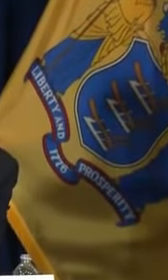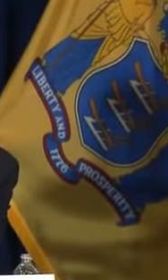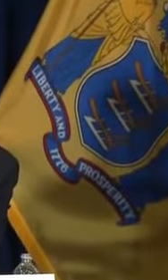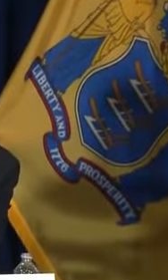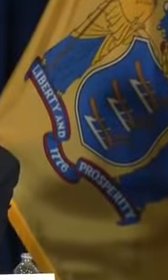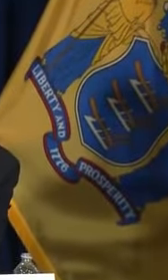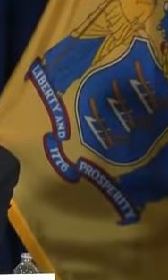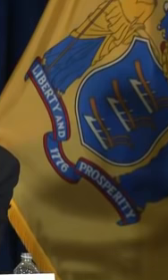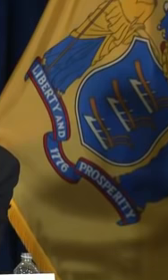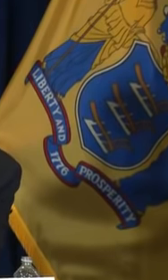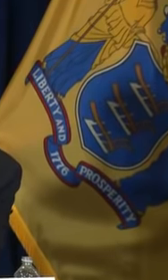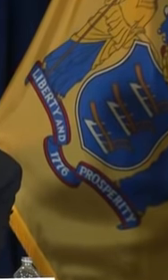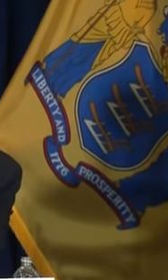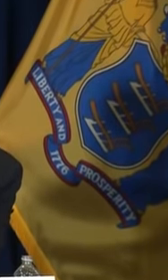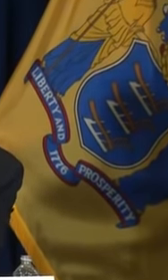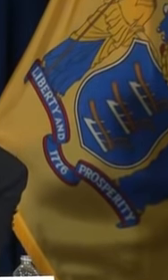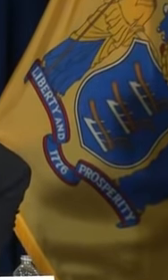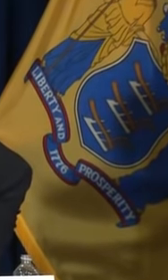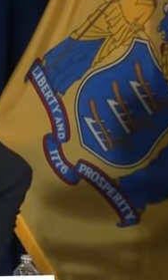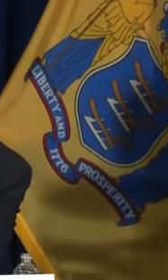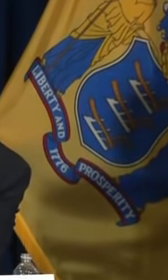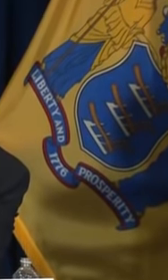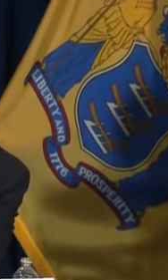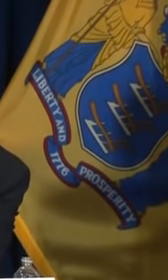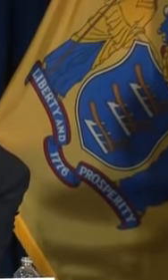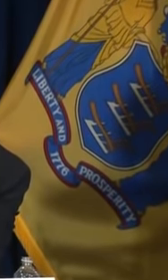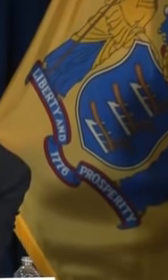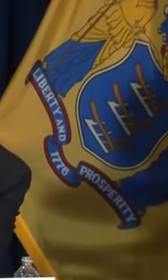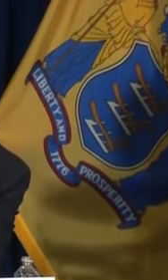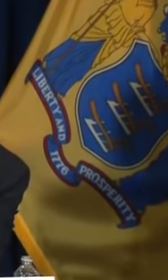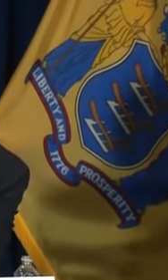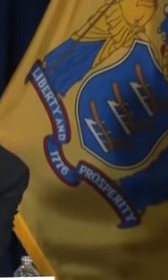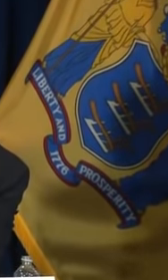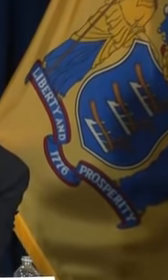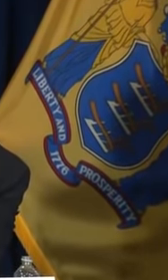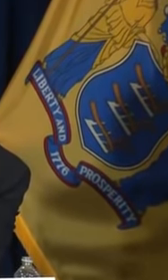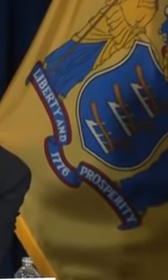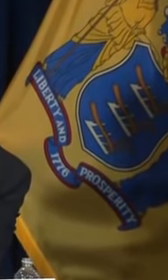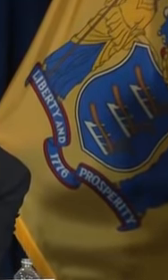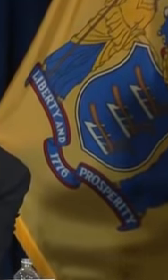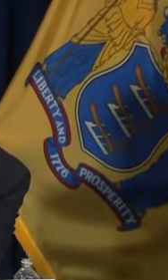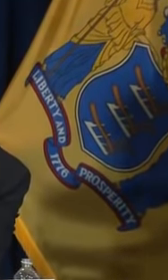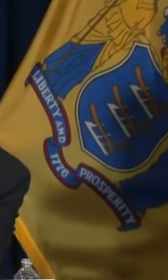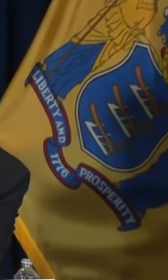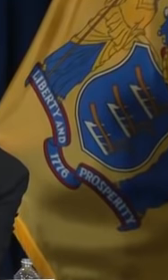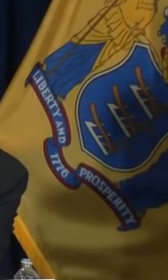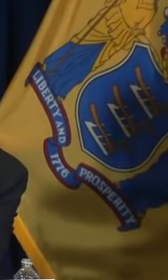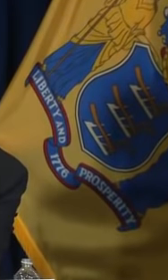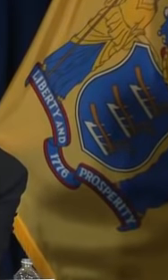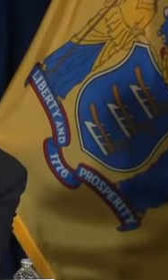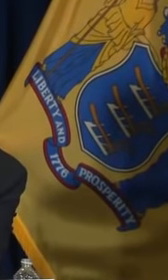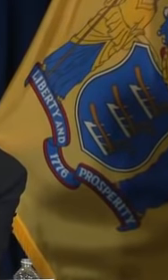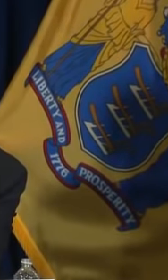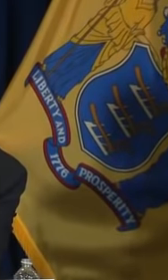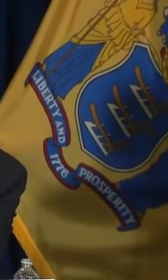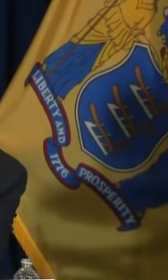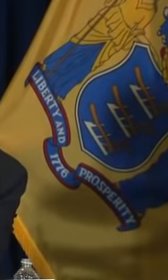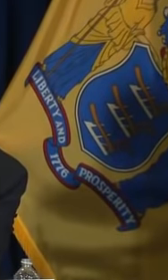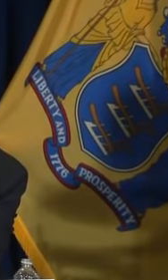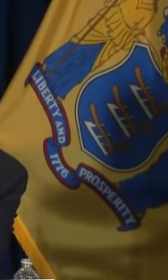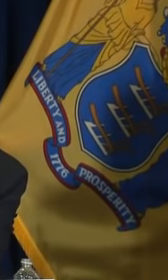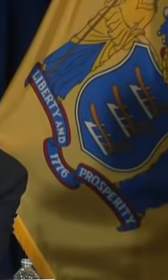day, so forgive me for this. That may be the first one. It ain't going to be the last one. I'll be surprised if we don't have a day when we're sitting here with